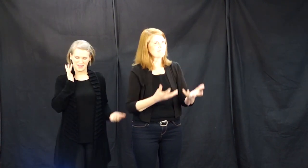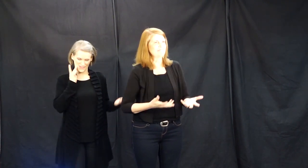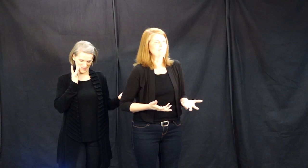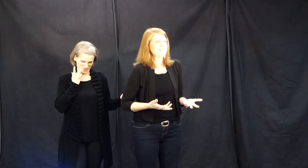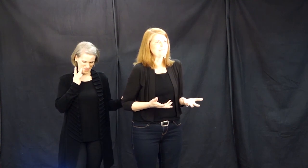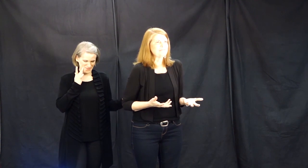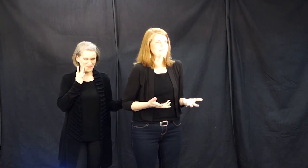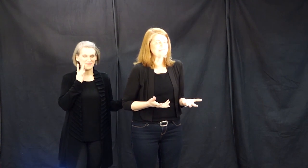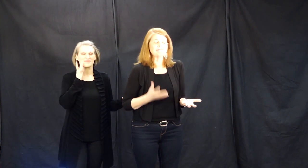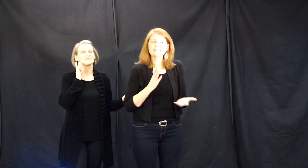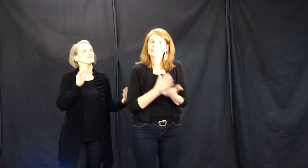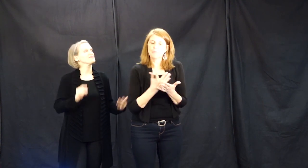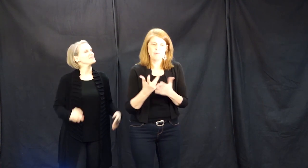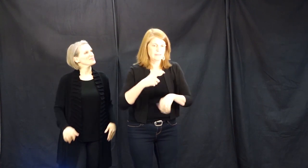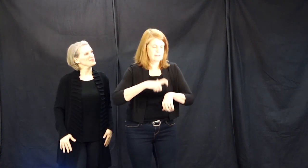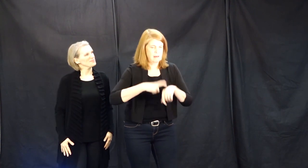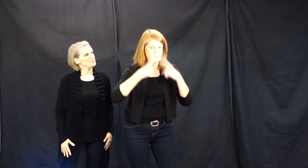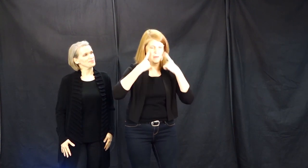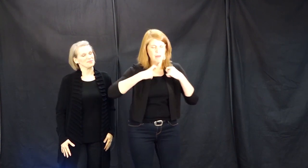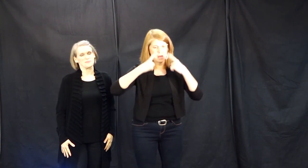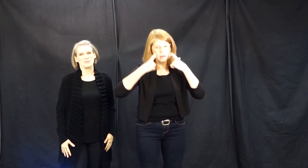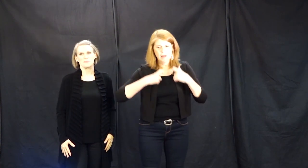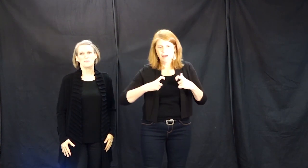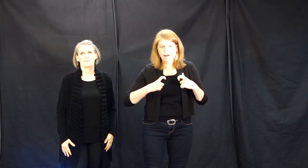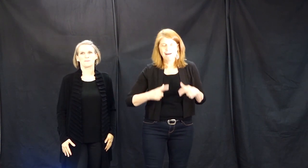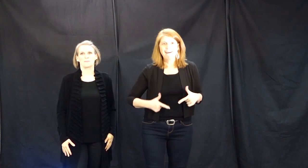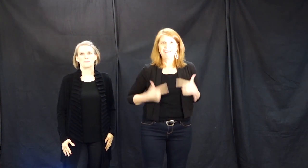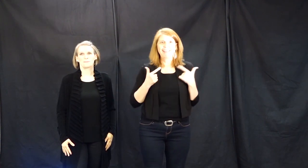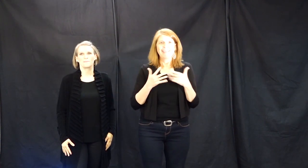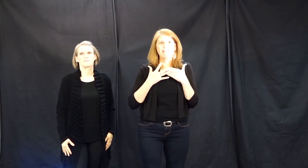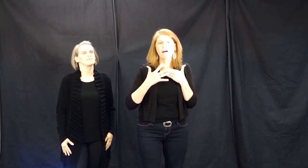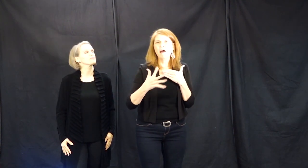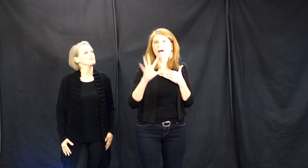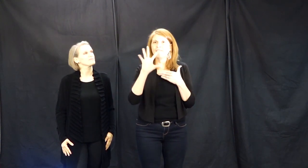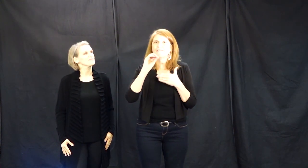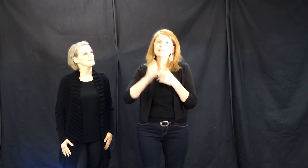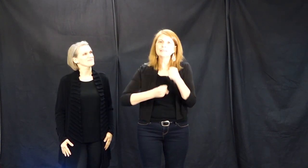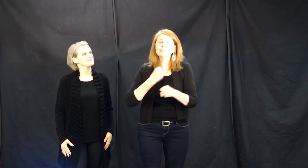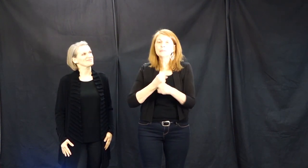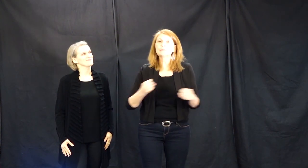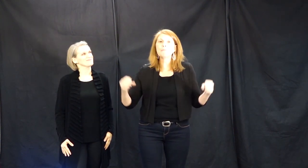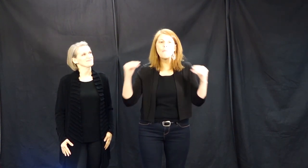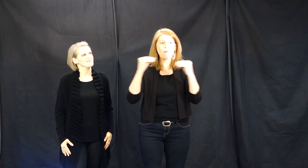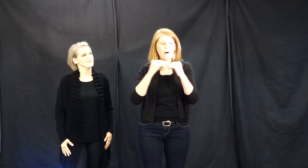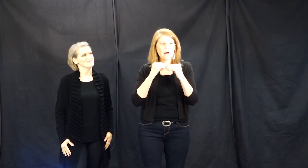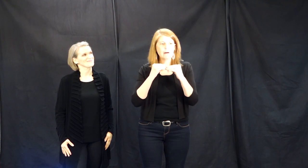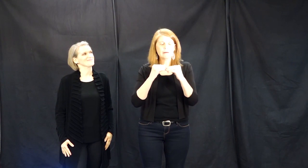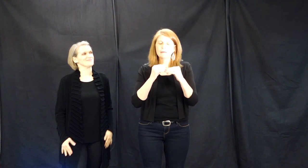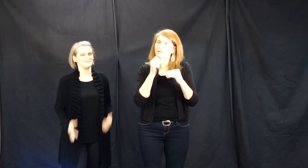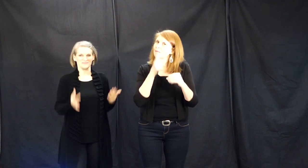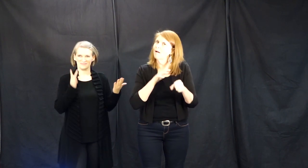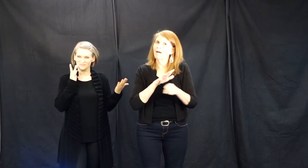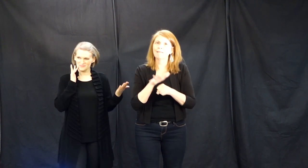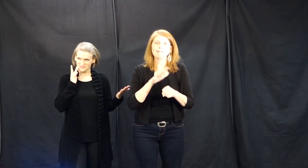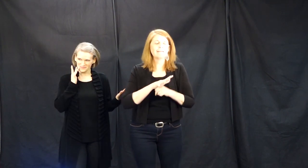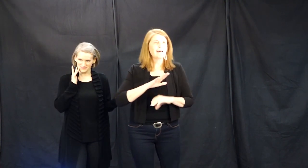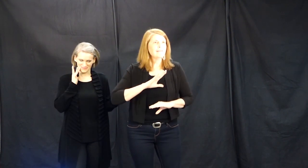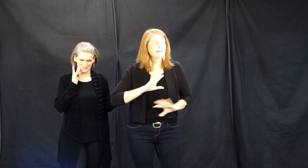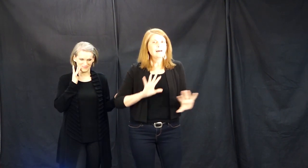I stop wasting time on tears. I live another 50 years. It's not enough. I interview